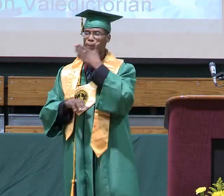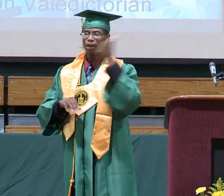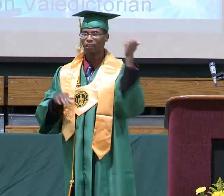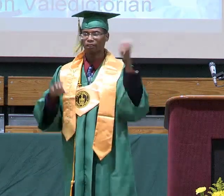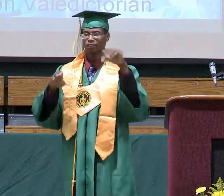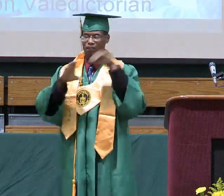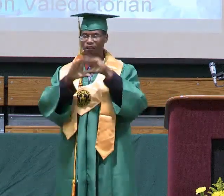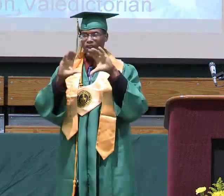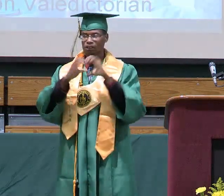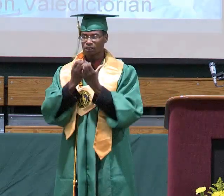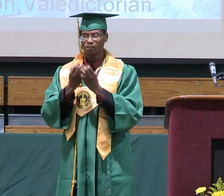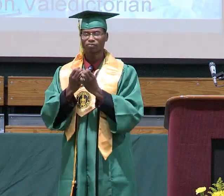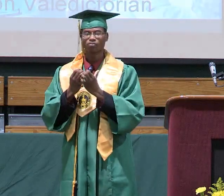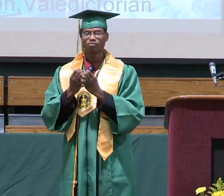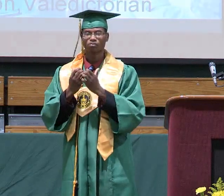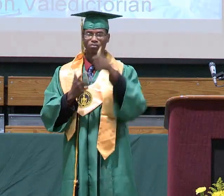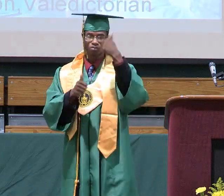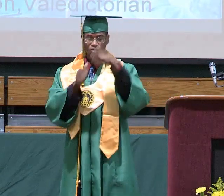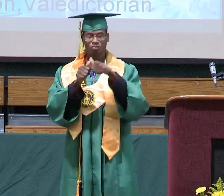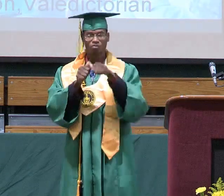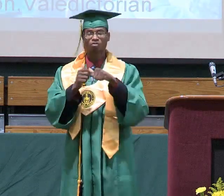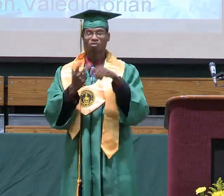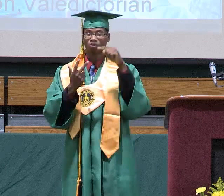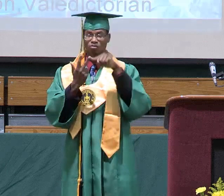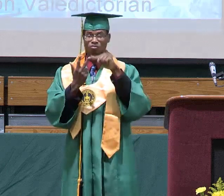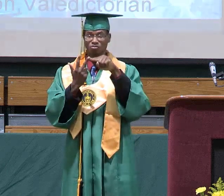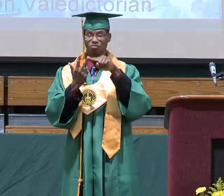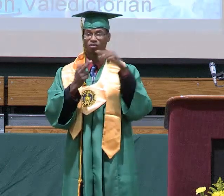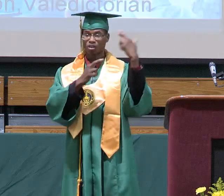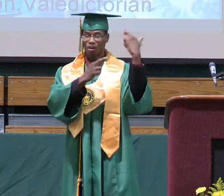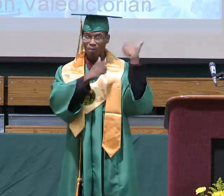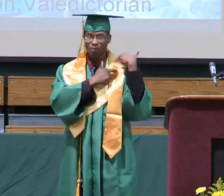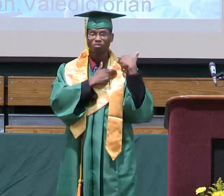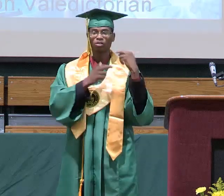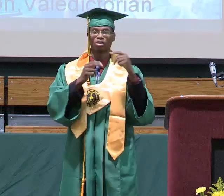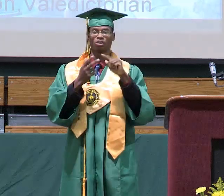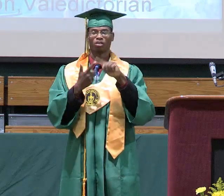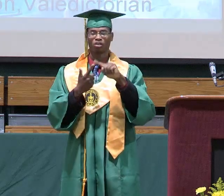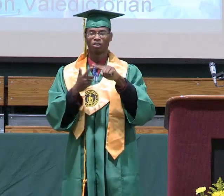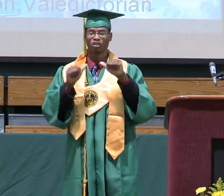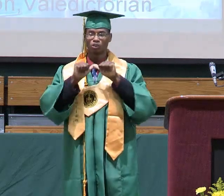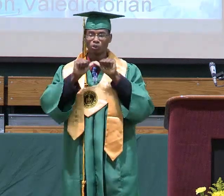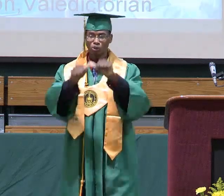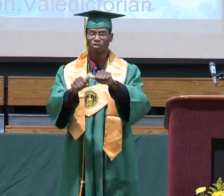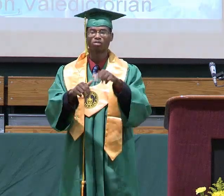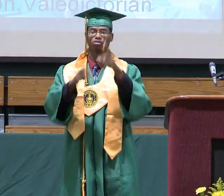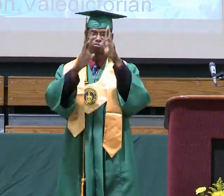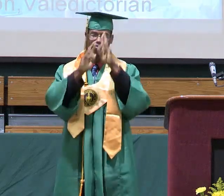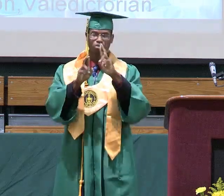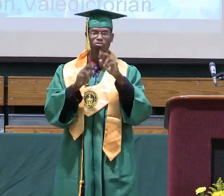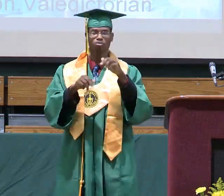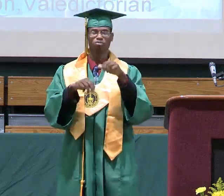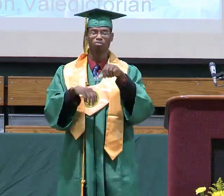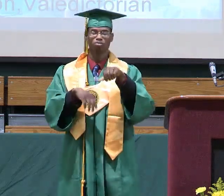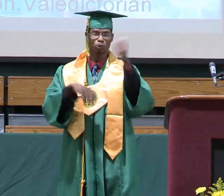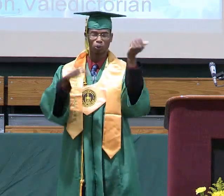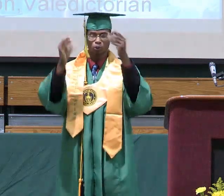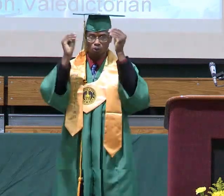Do your best all the time in your classes, and remember, responsibility, resilience, and respect.